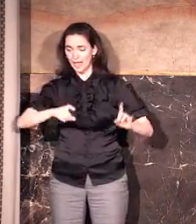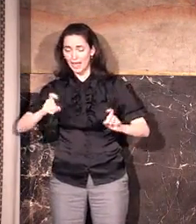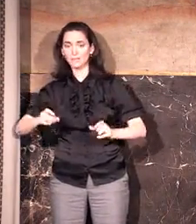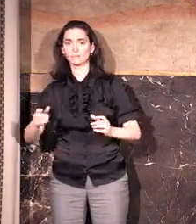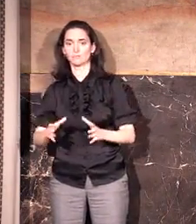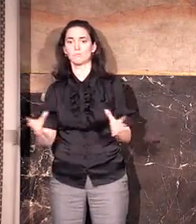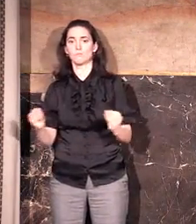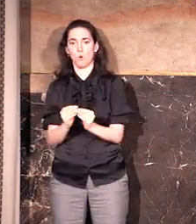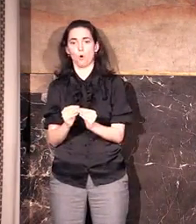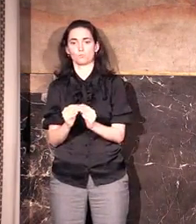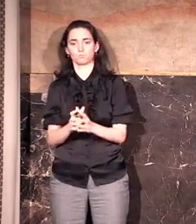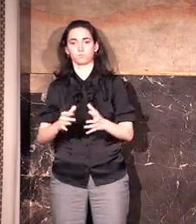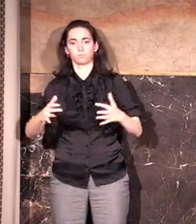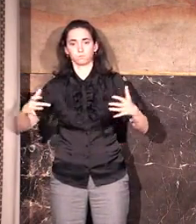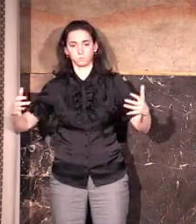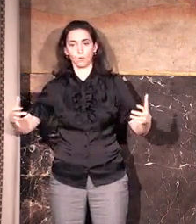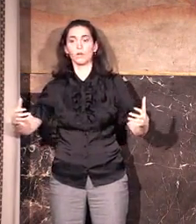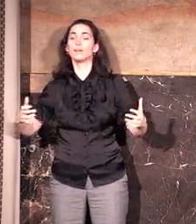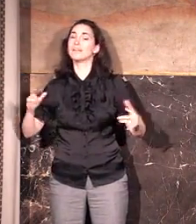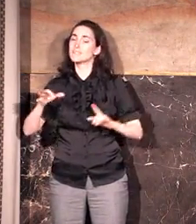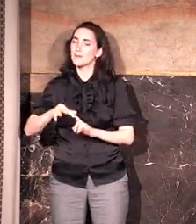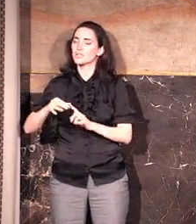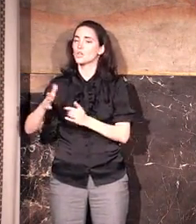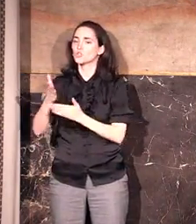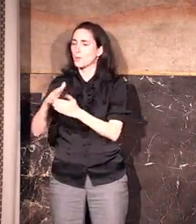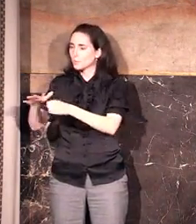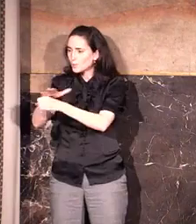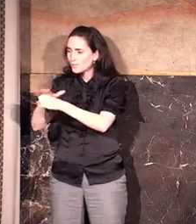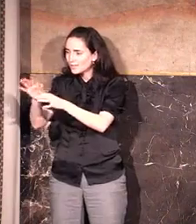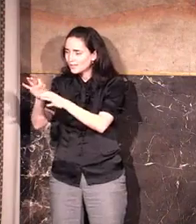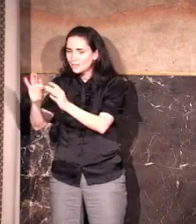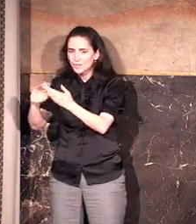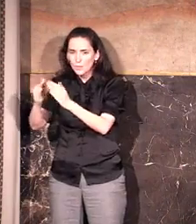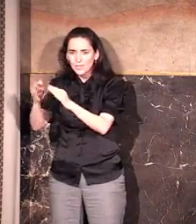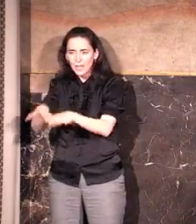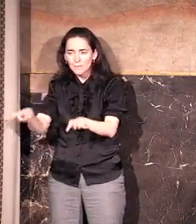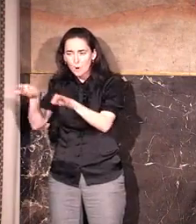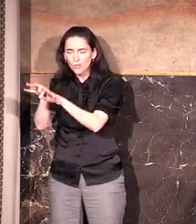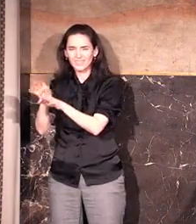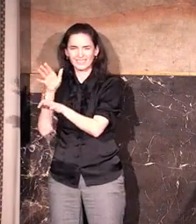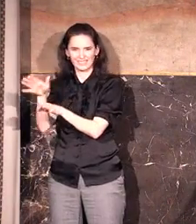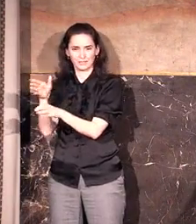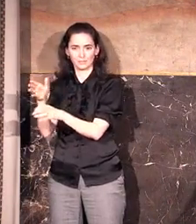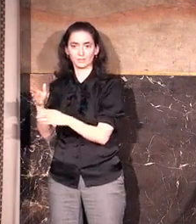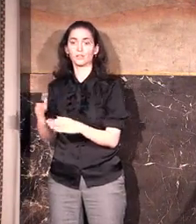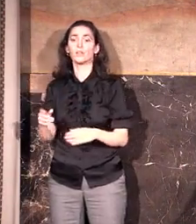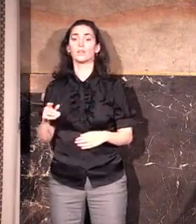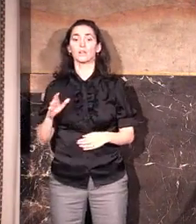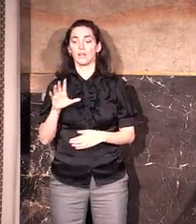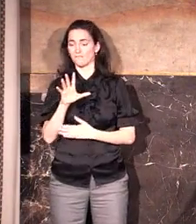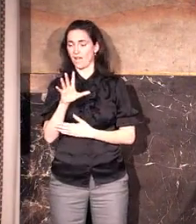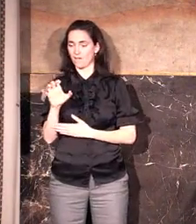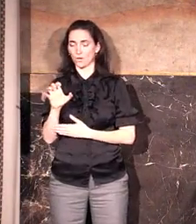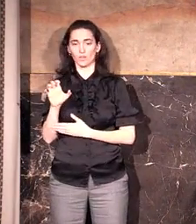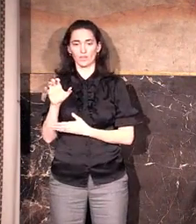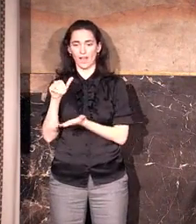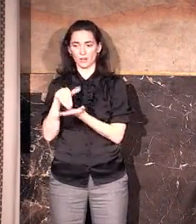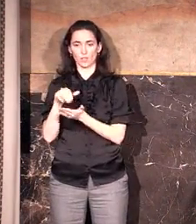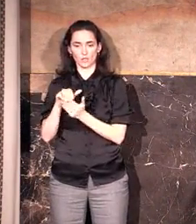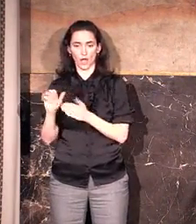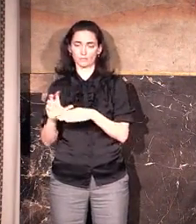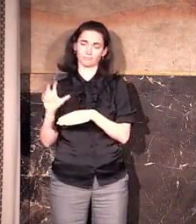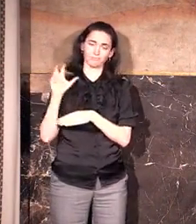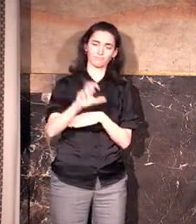that especially to reach specific communities. We've invested over $500,000 in equipment and over $3 million